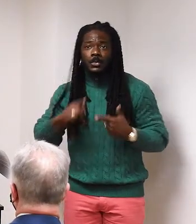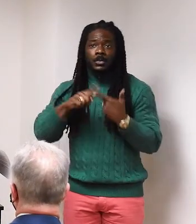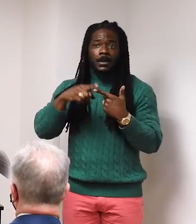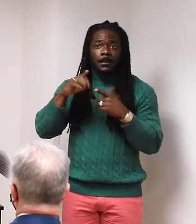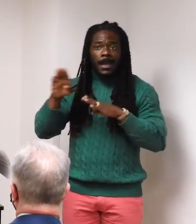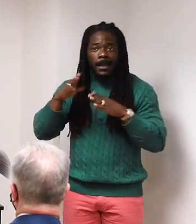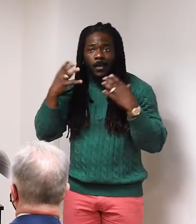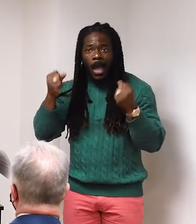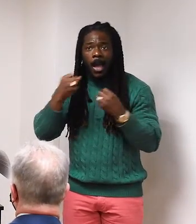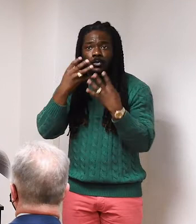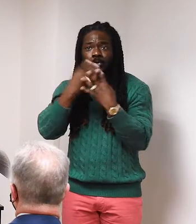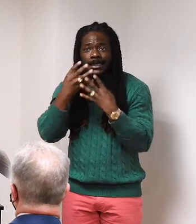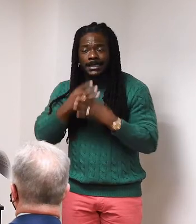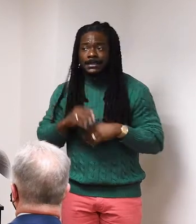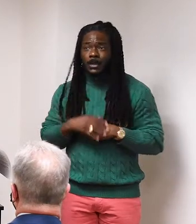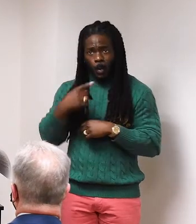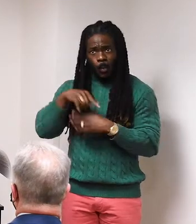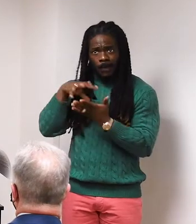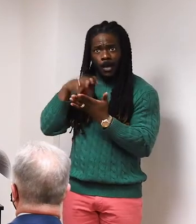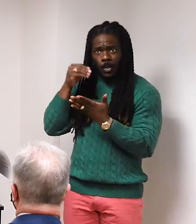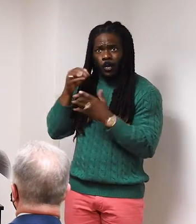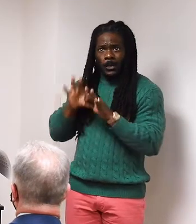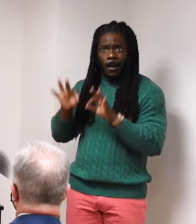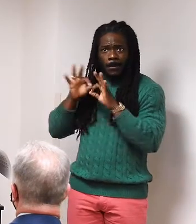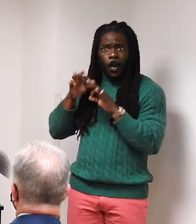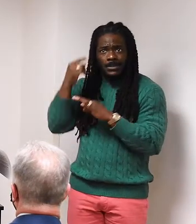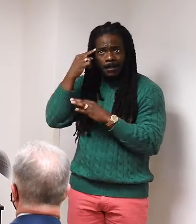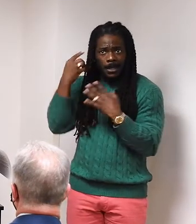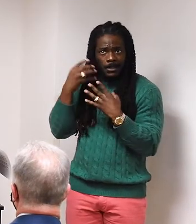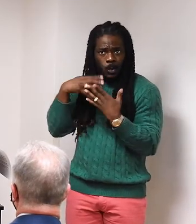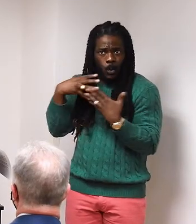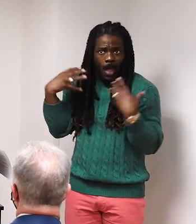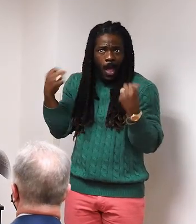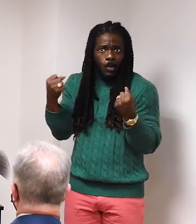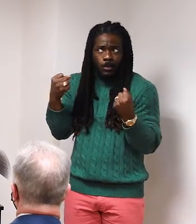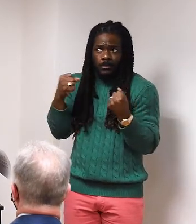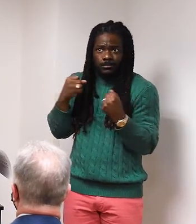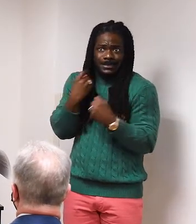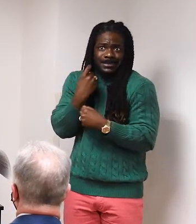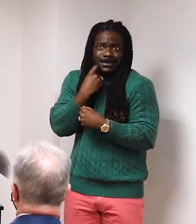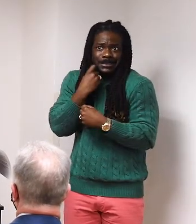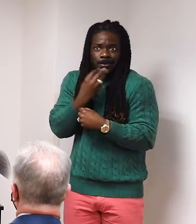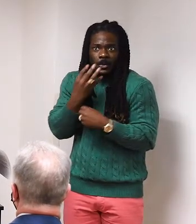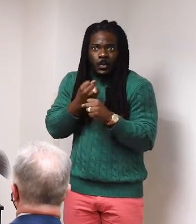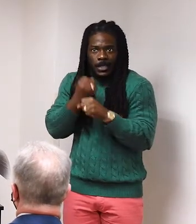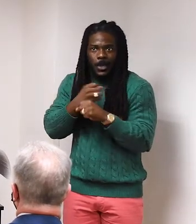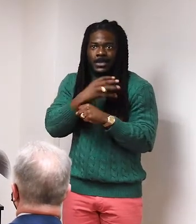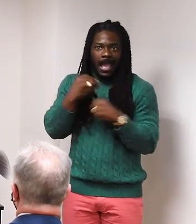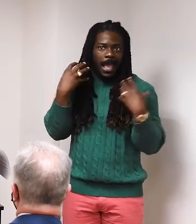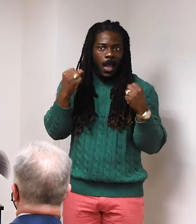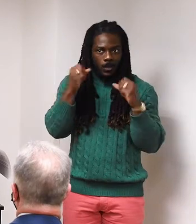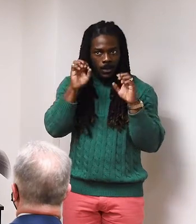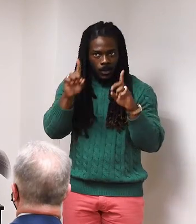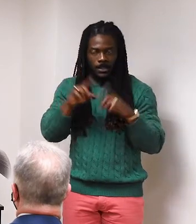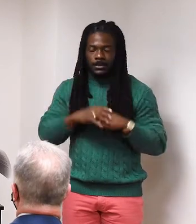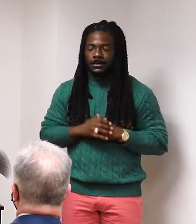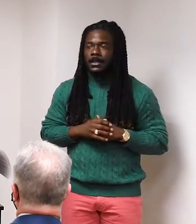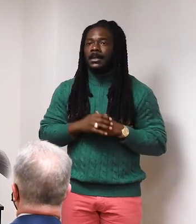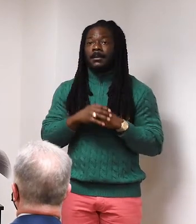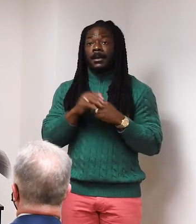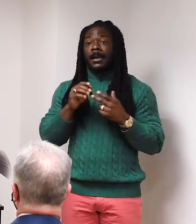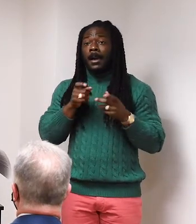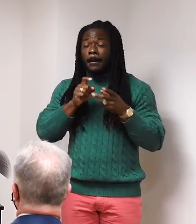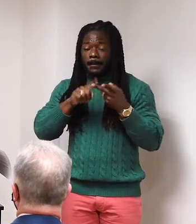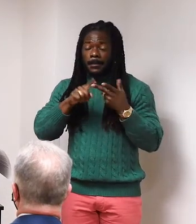health screenings. We certainly learned the importance of mental health over the past few years, and health education. Managing